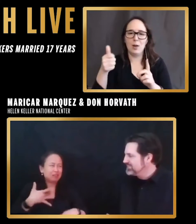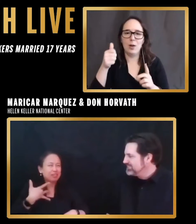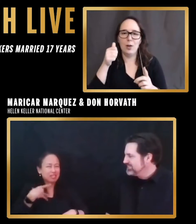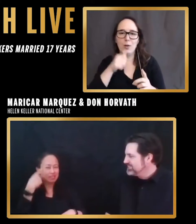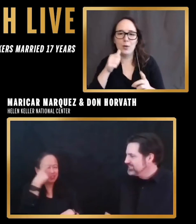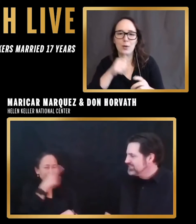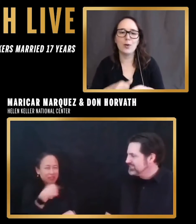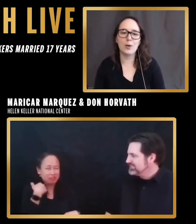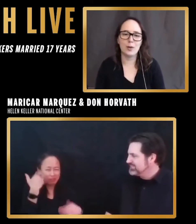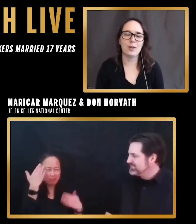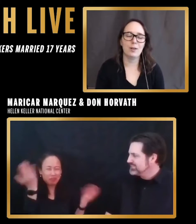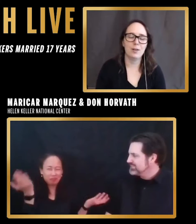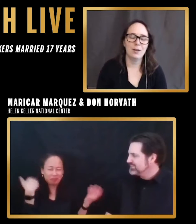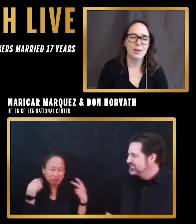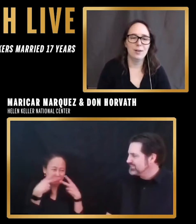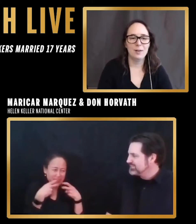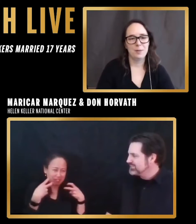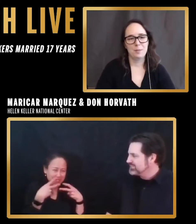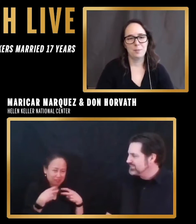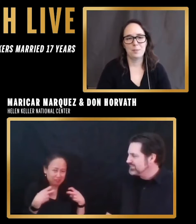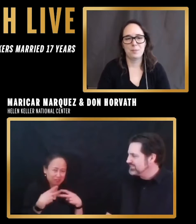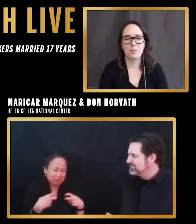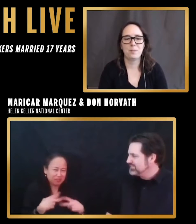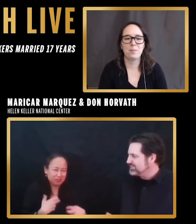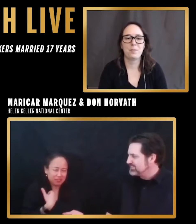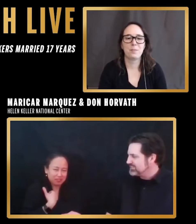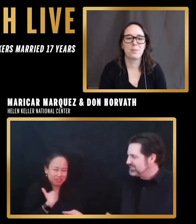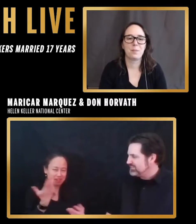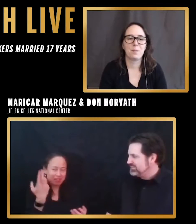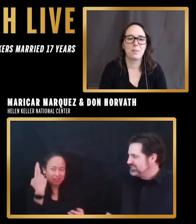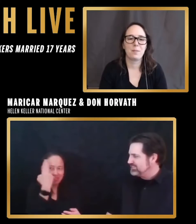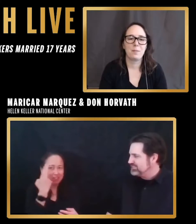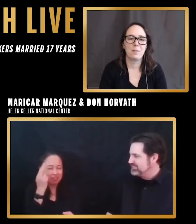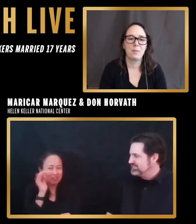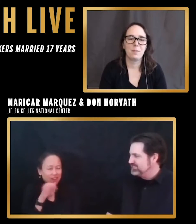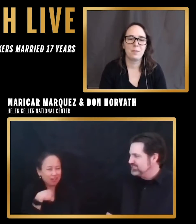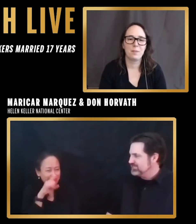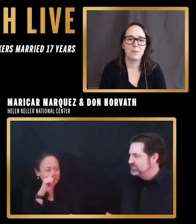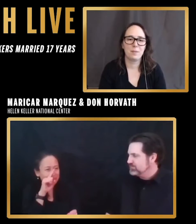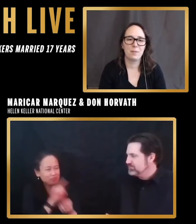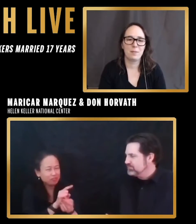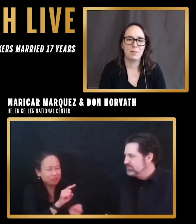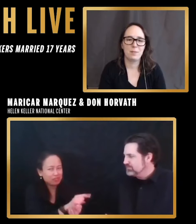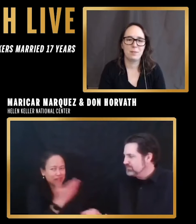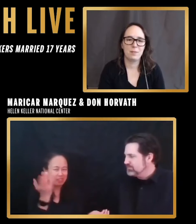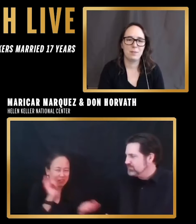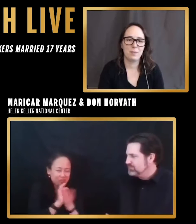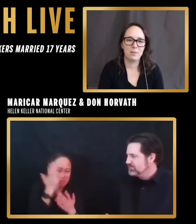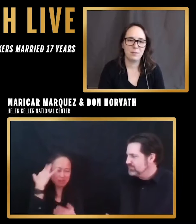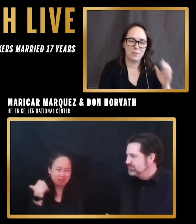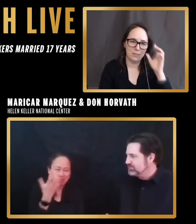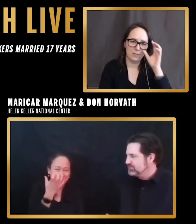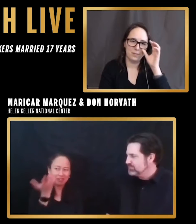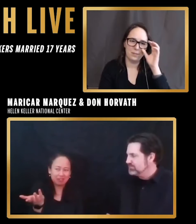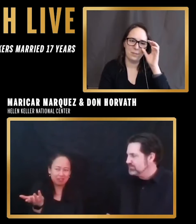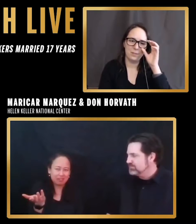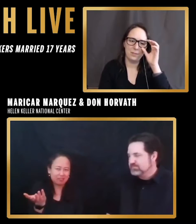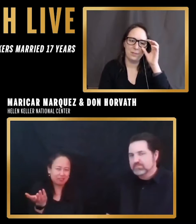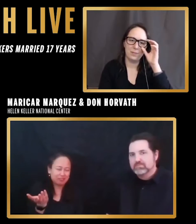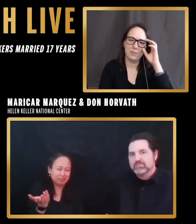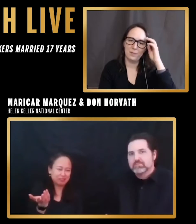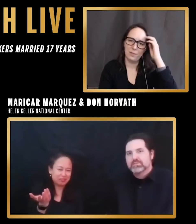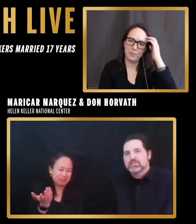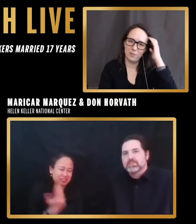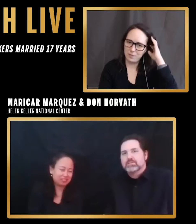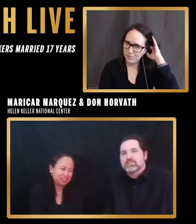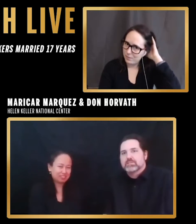mad. But, at that time, I didn't realize I had feelings for him. And I was just really recognizing